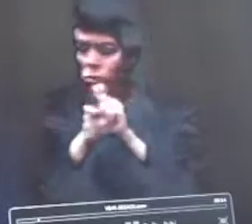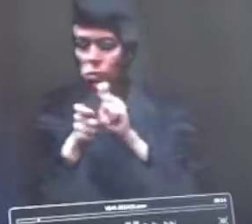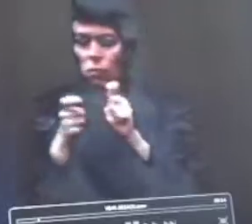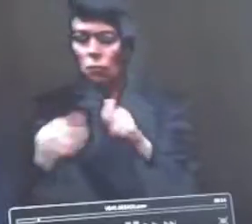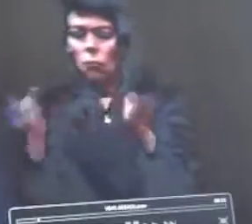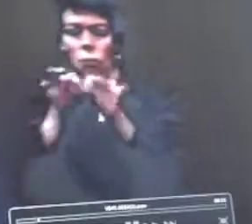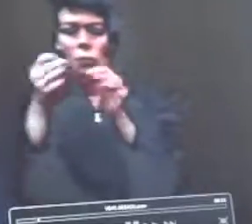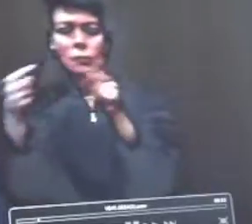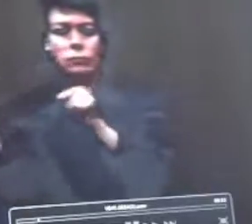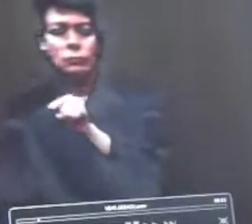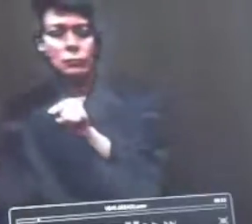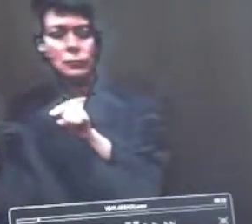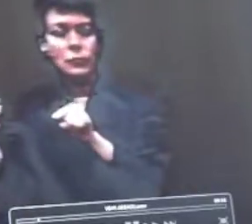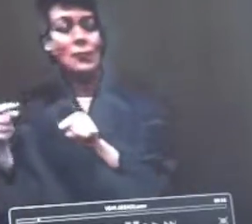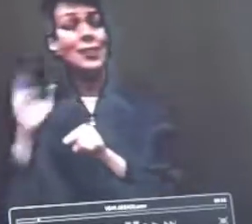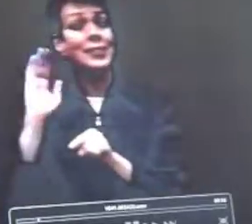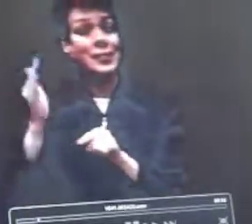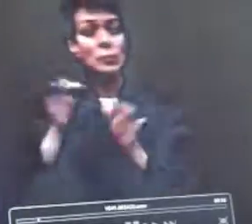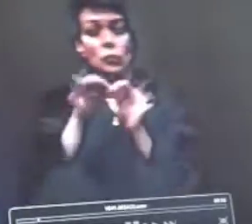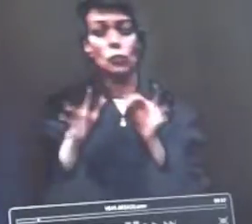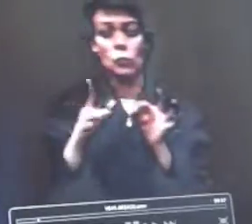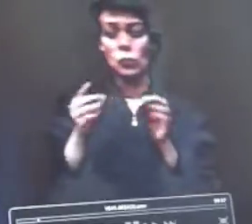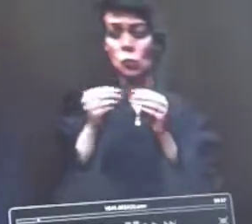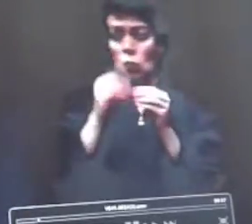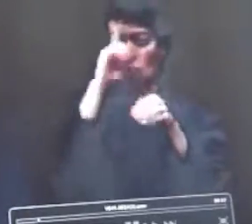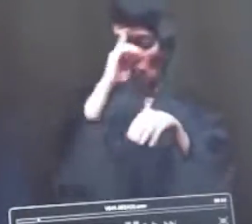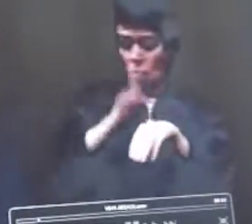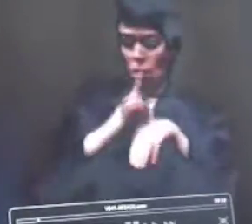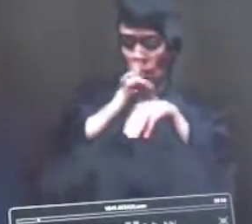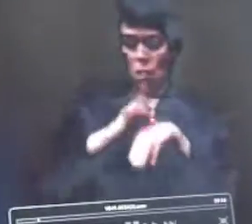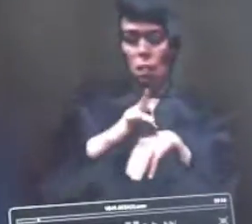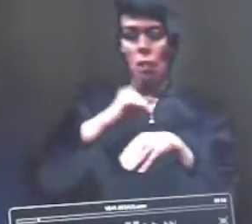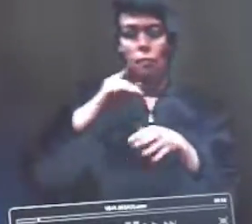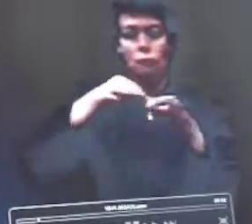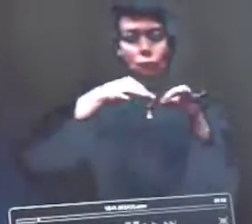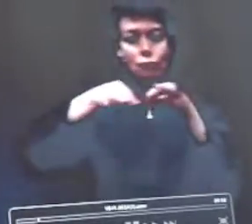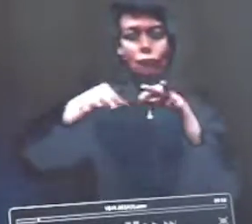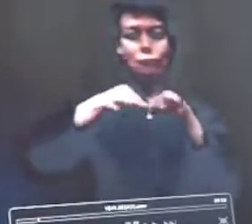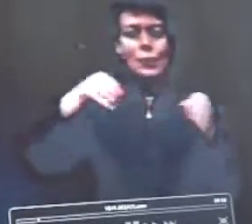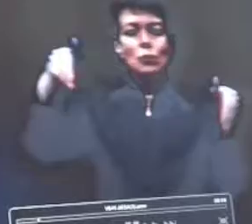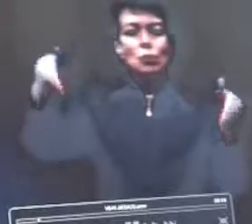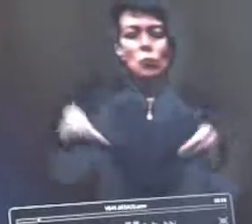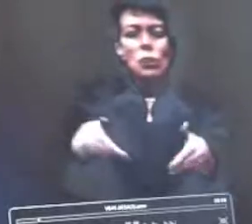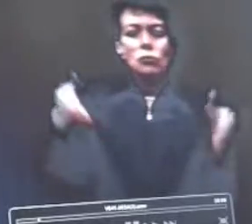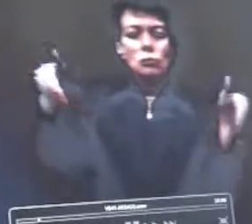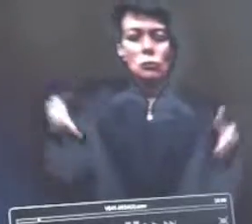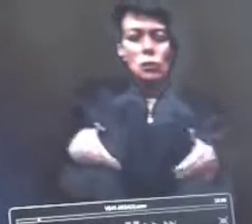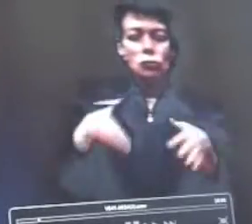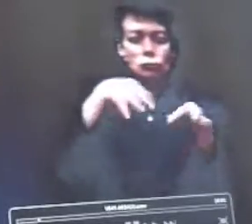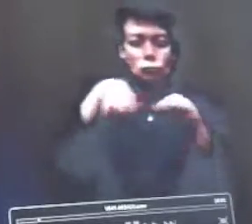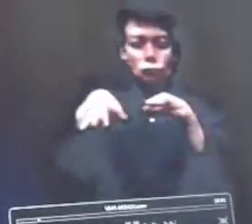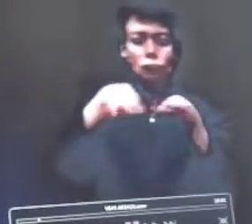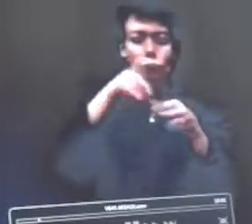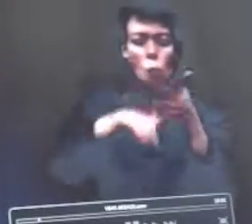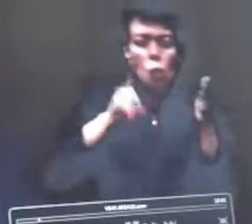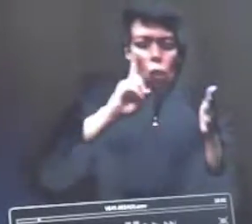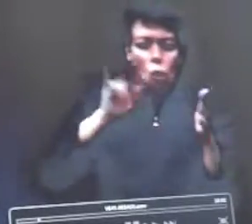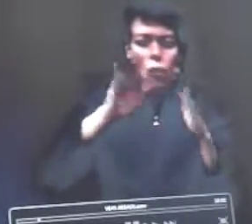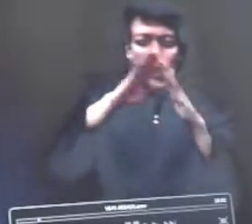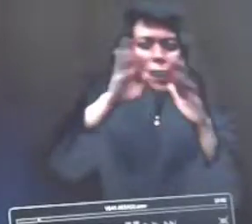interpreting, a lot of important concepts were missed, and interpreters tended to focus on the